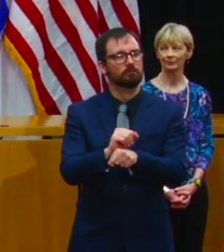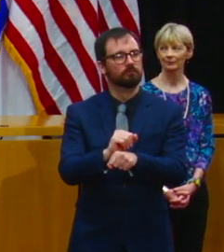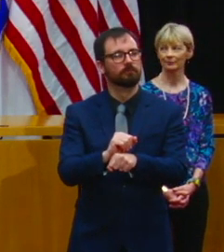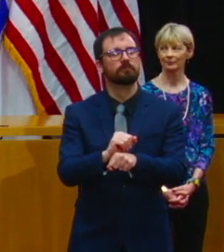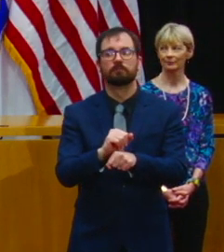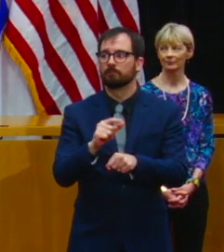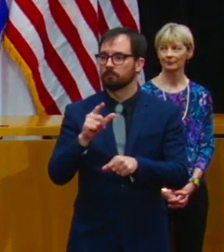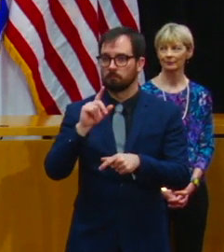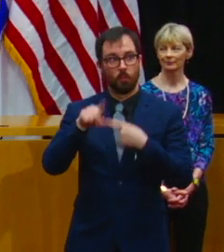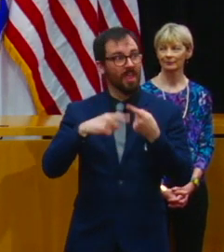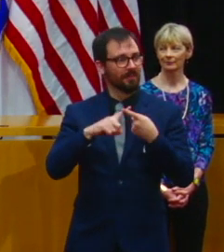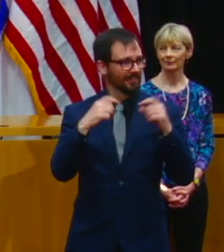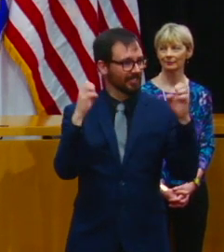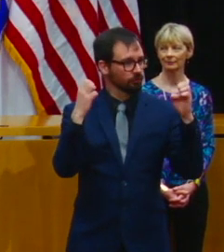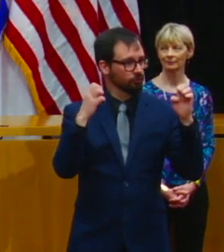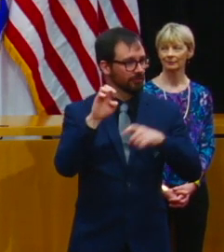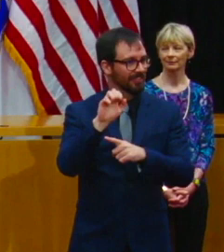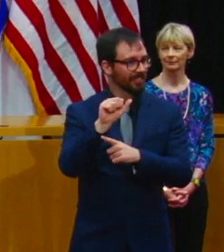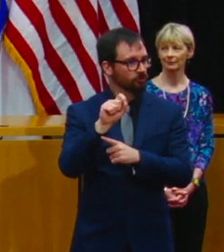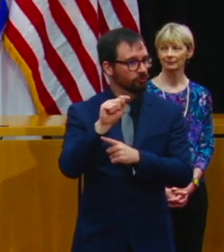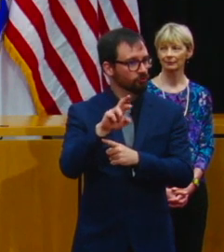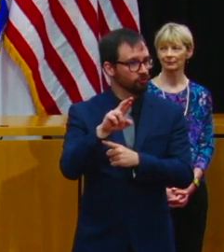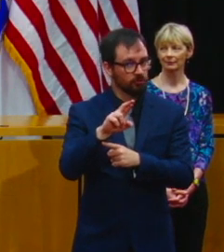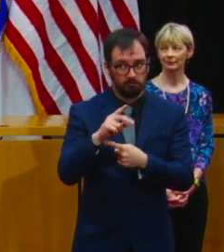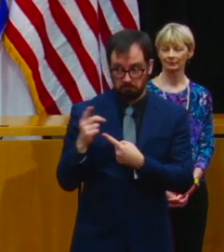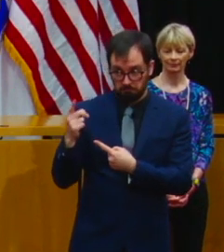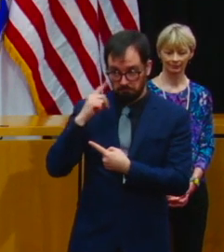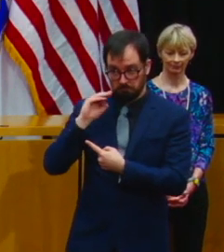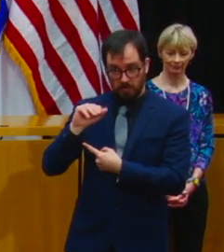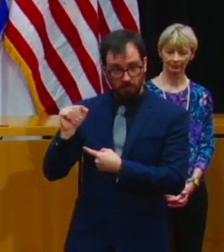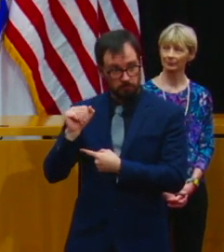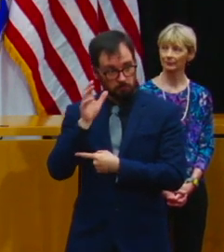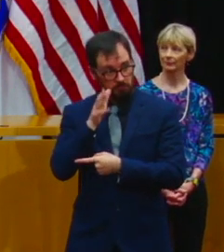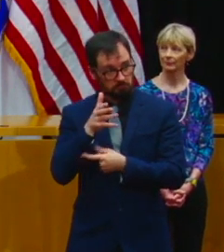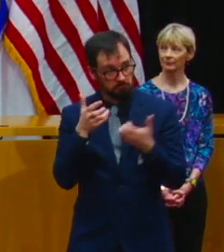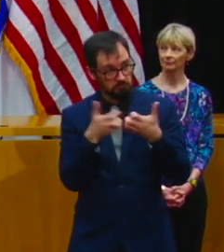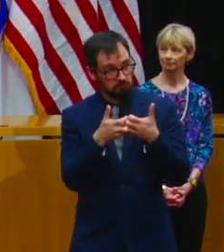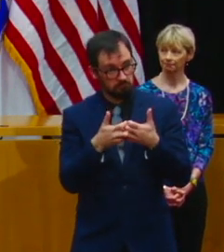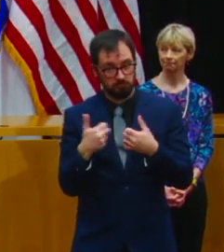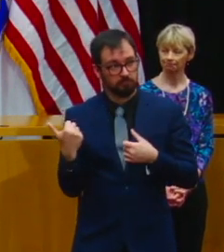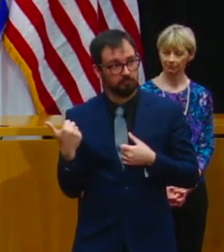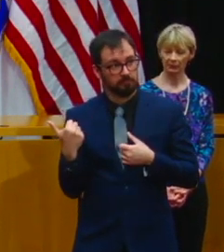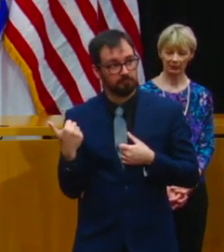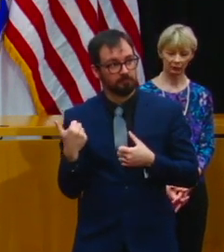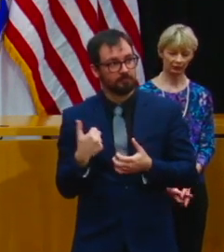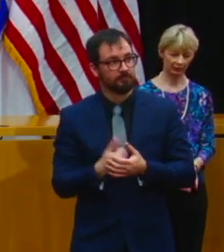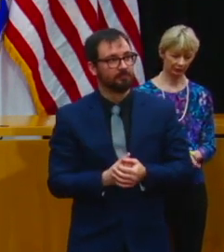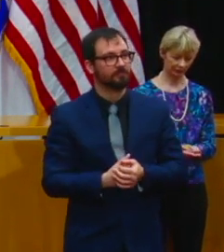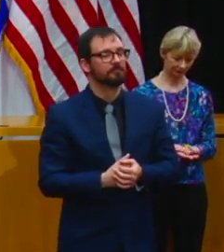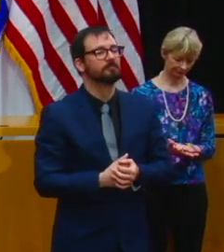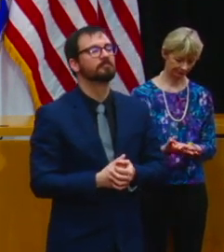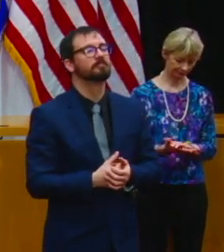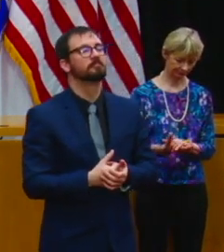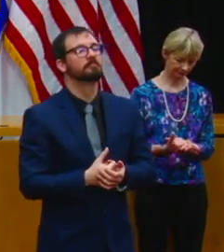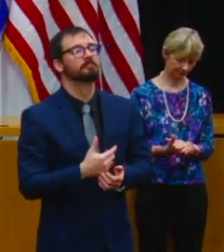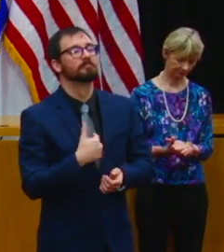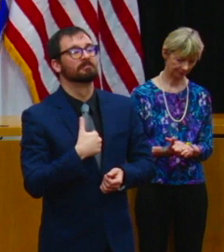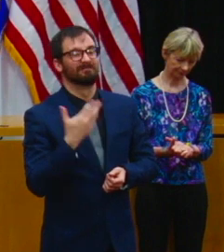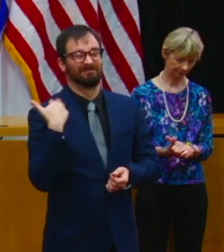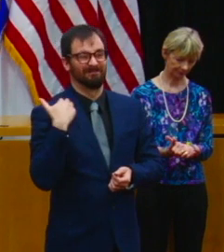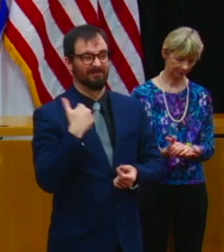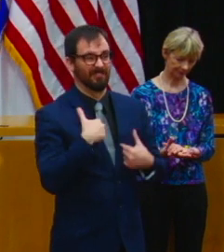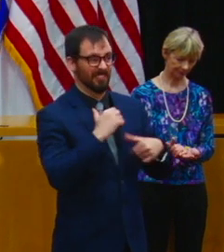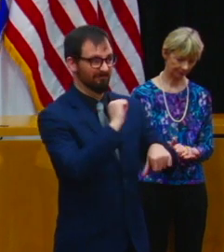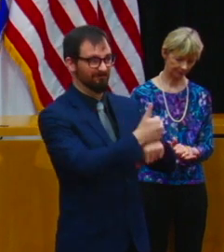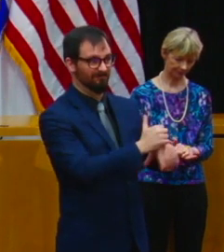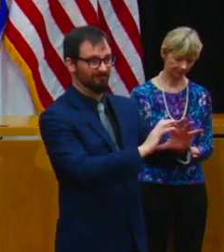I think the guidance we're getting from the advisory committee that was set up by the command center and